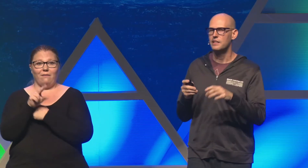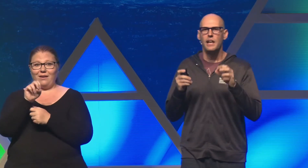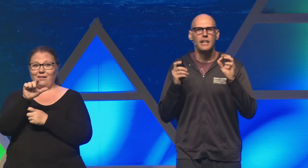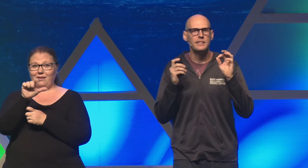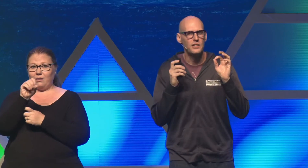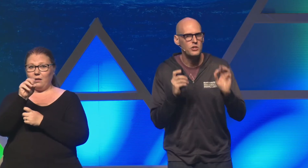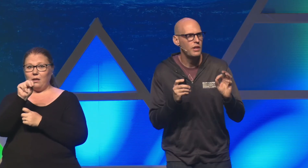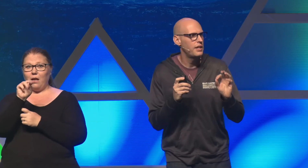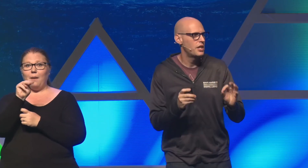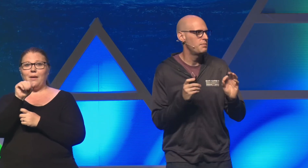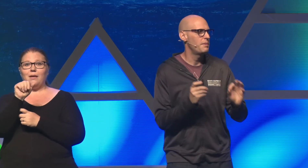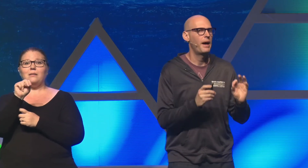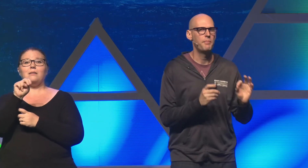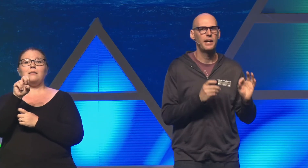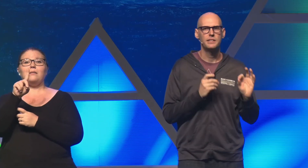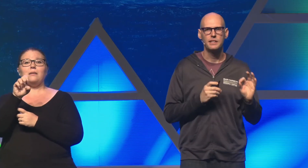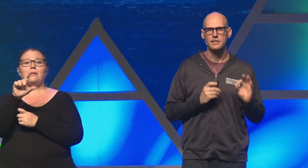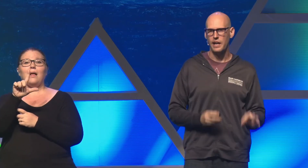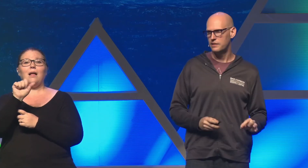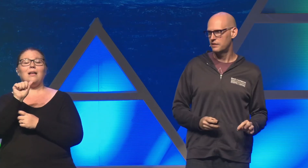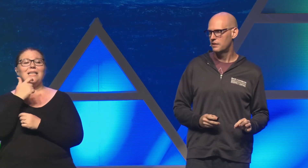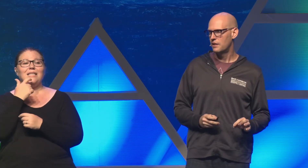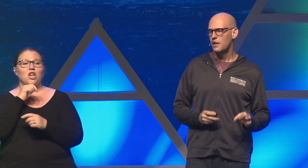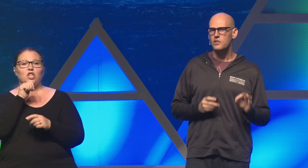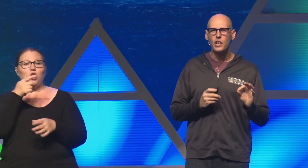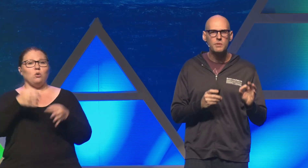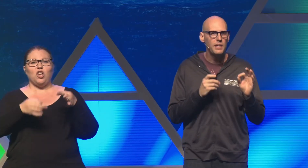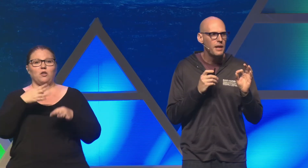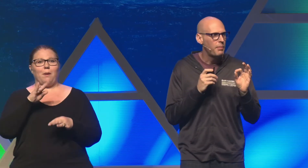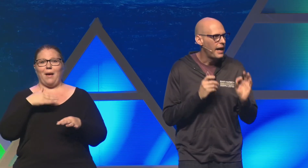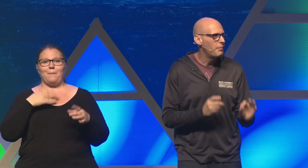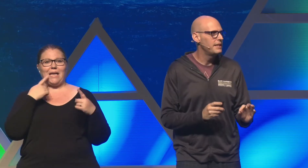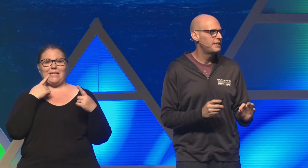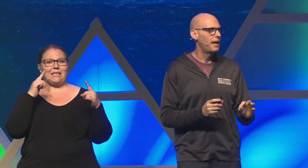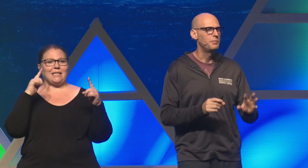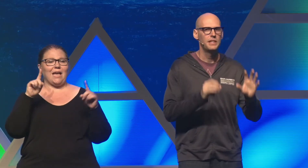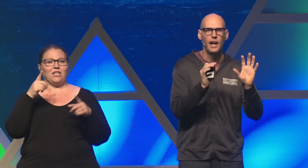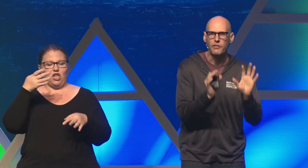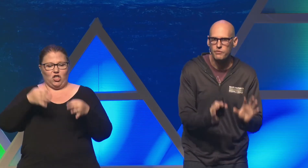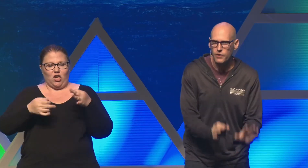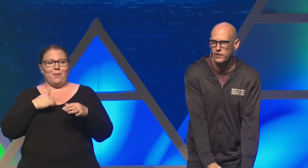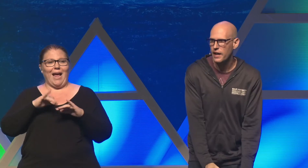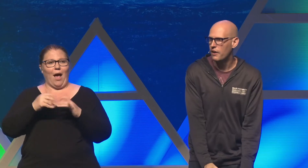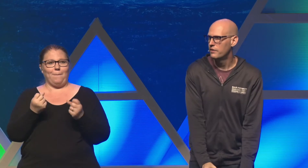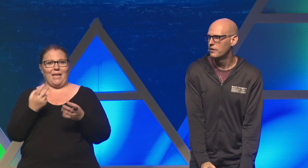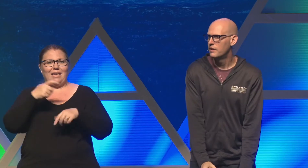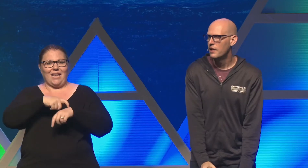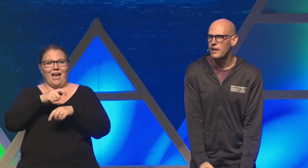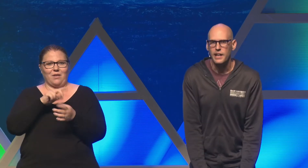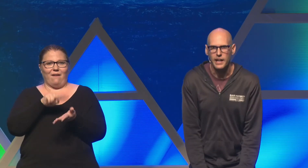this. He said, do not judge me by my success. Judge me by how many times I fall